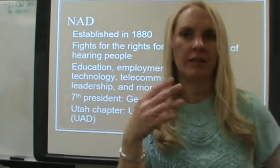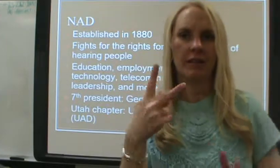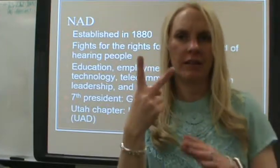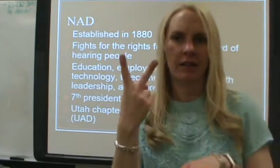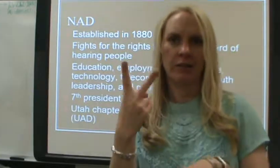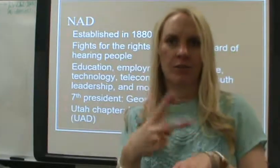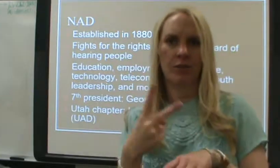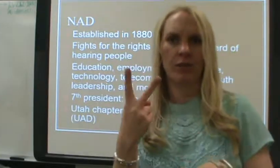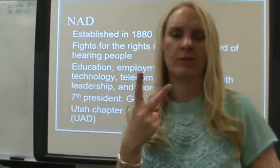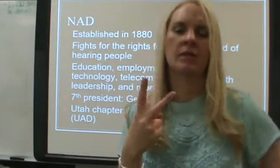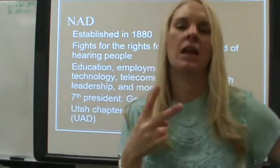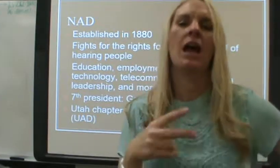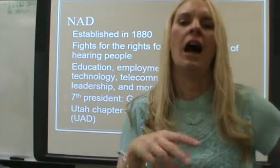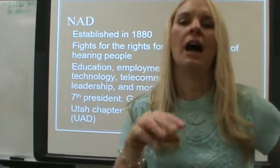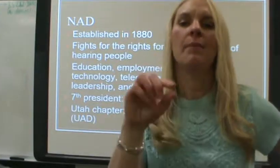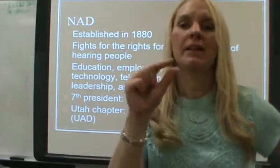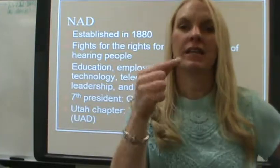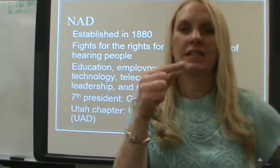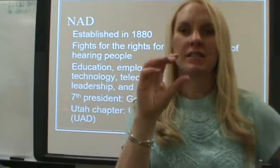he got 2 terms, is